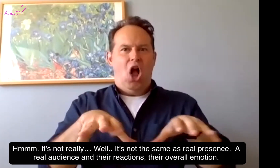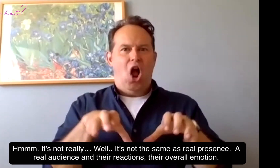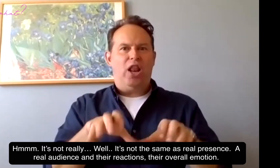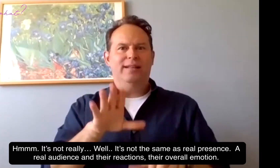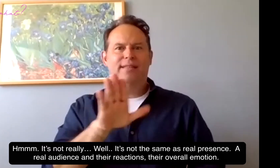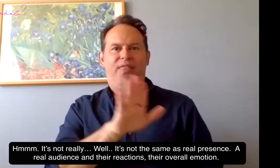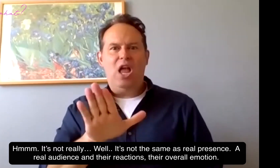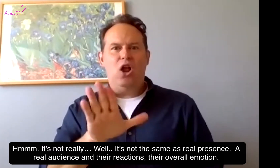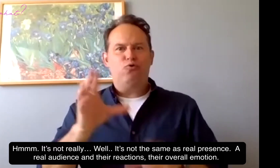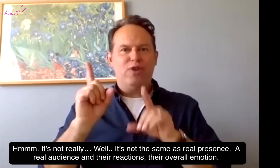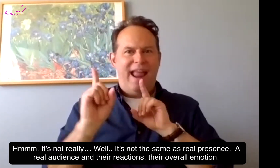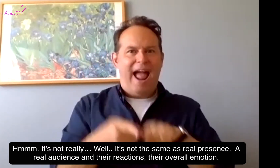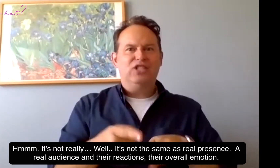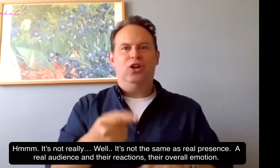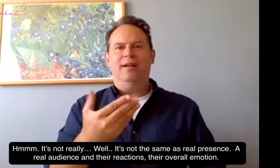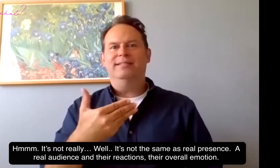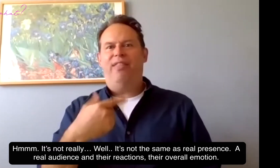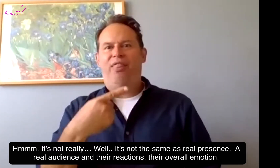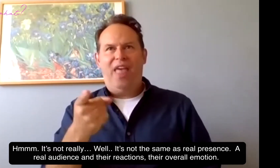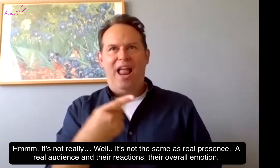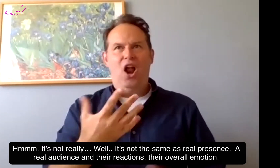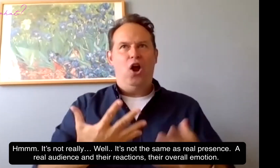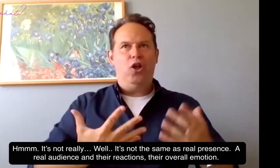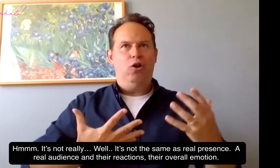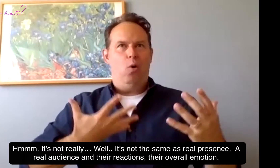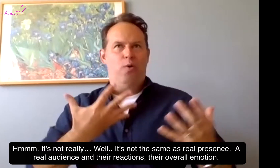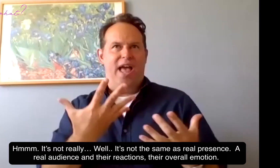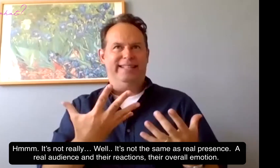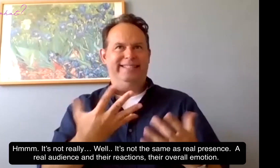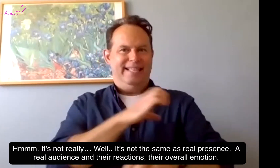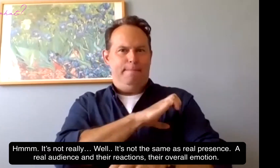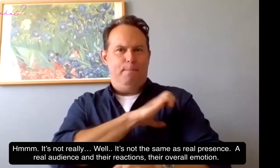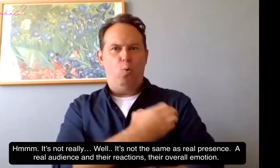audience and their reactions, their overall emotion.